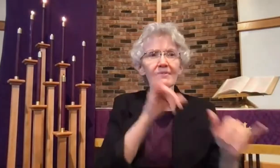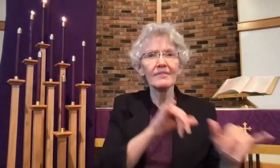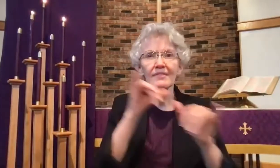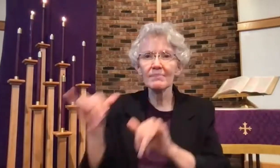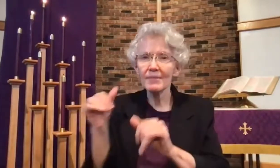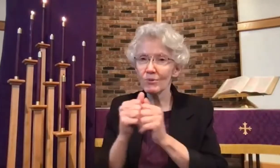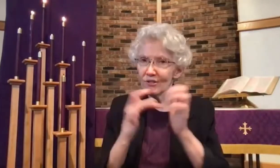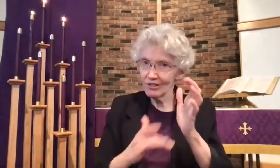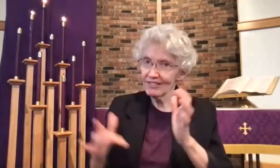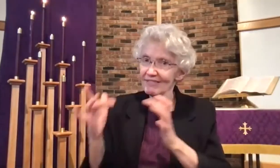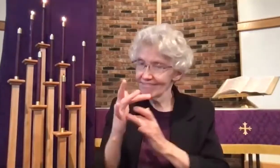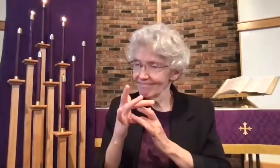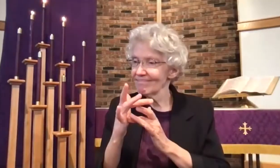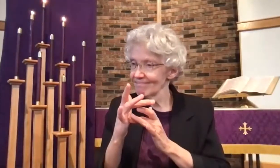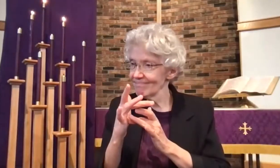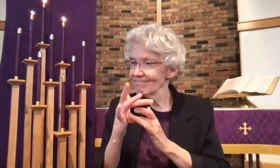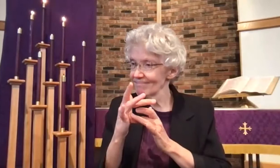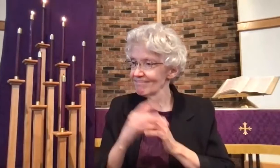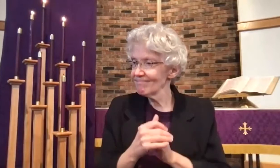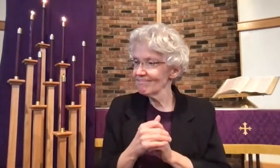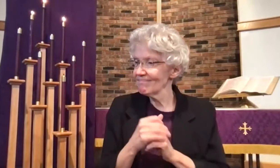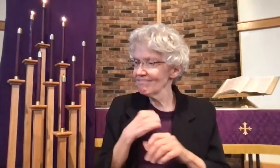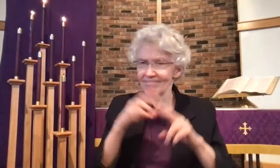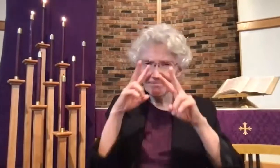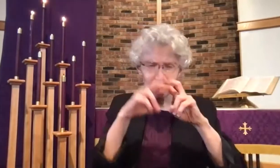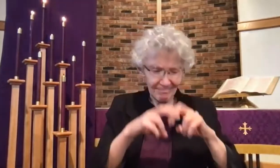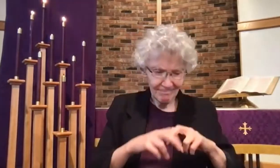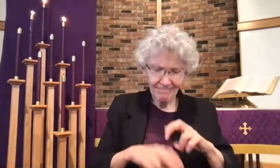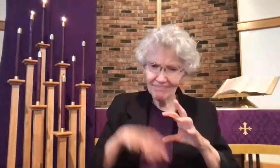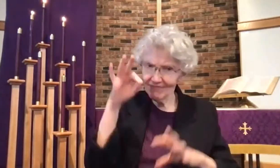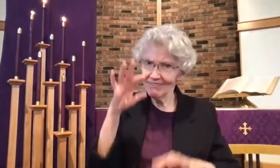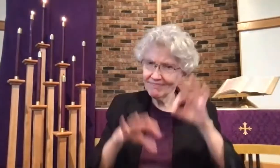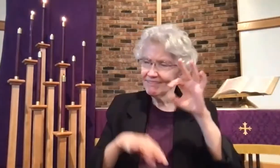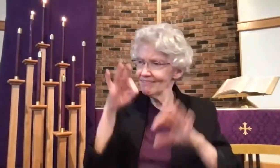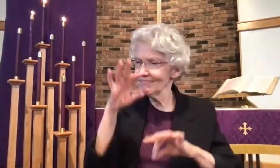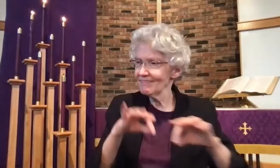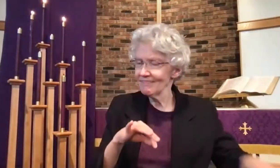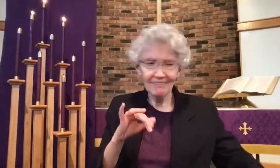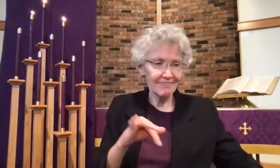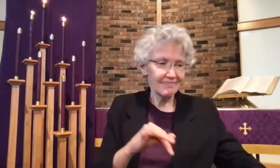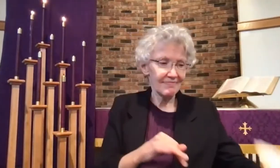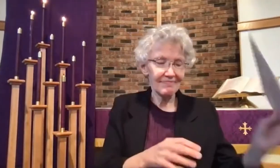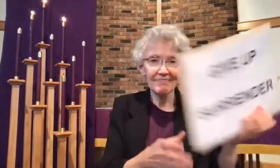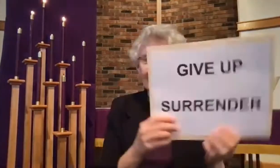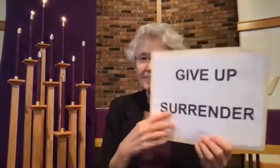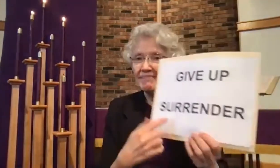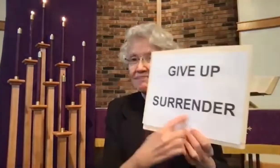Well, this is also true with Jesus. And I